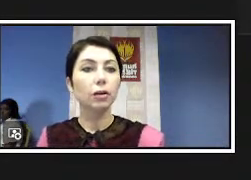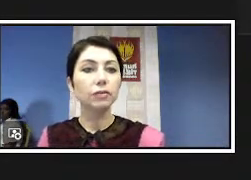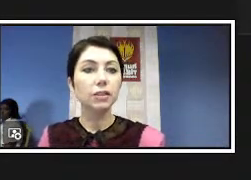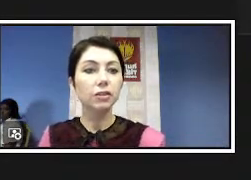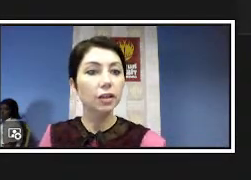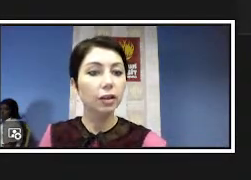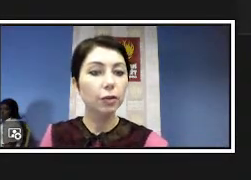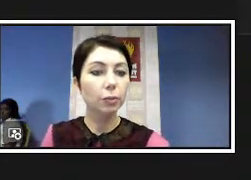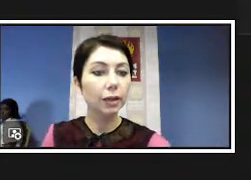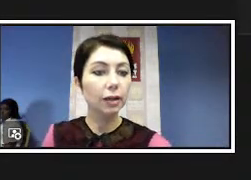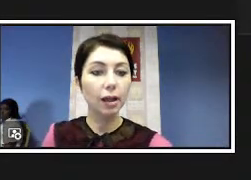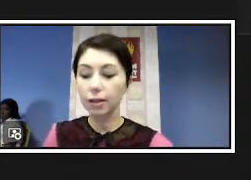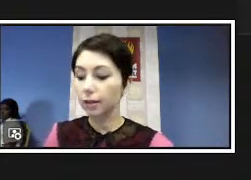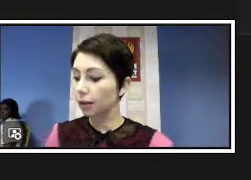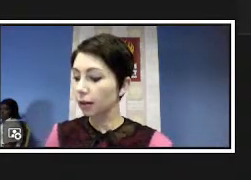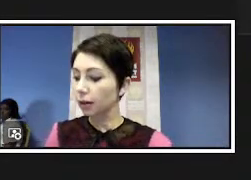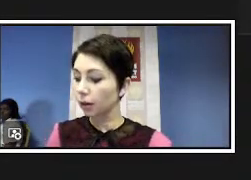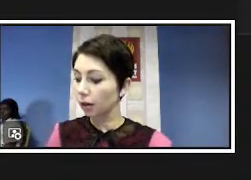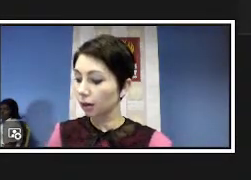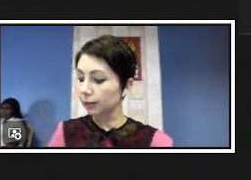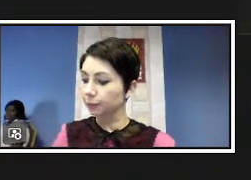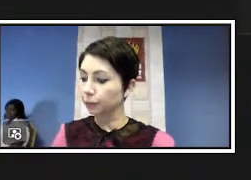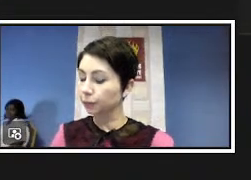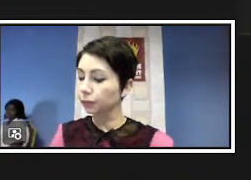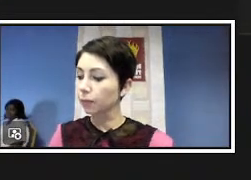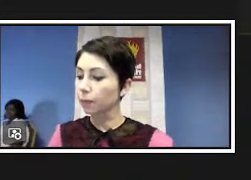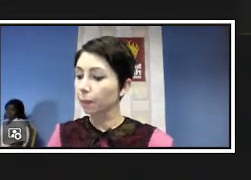Okay, good afternoon, everyone. I think